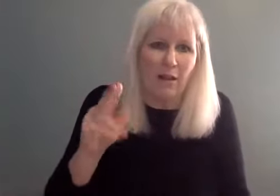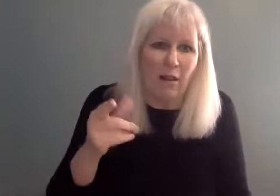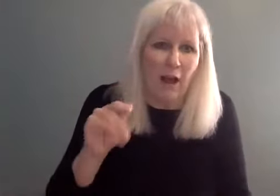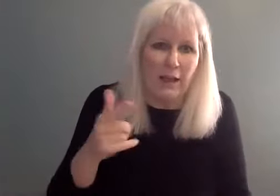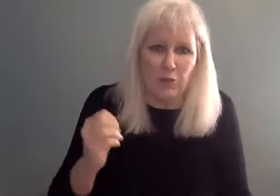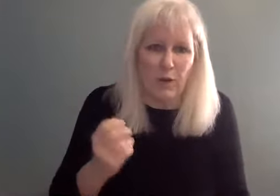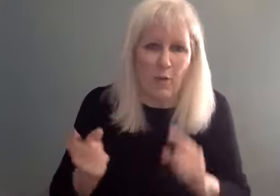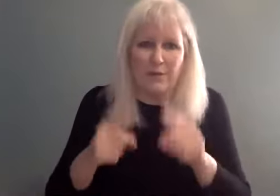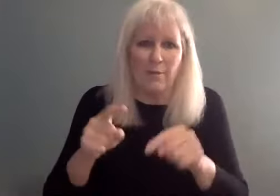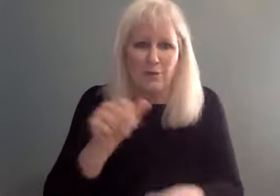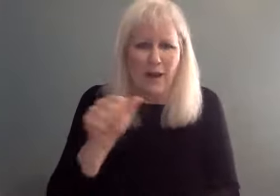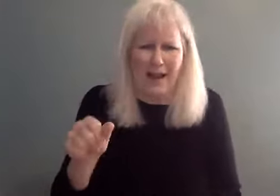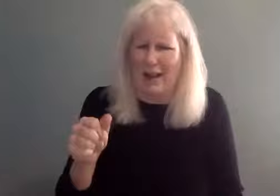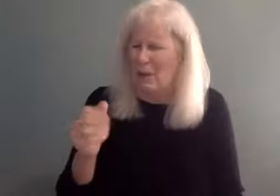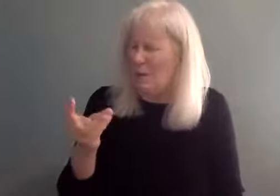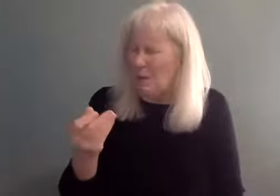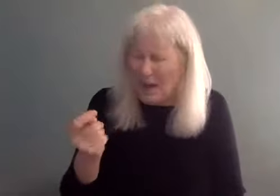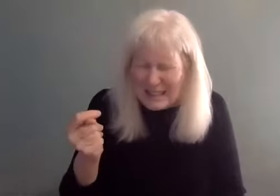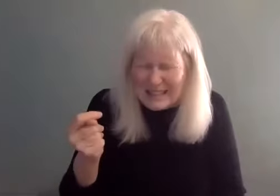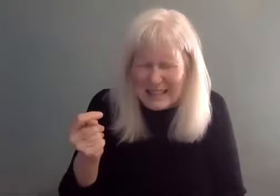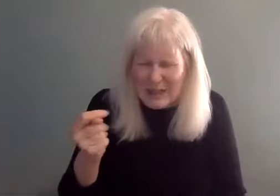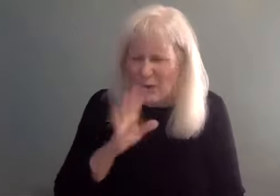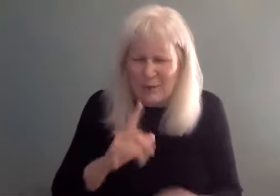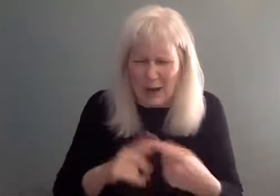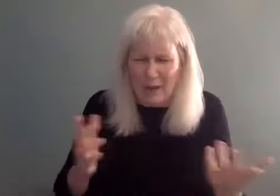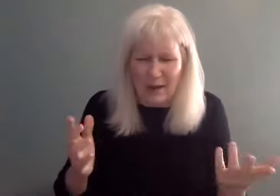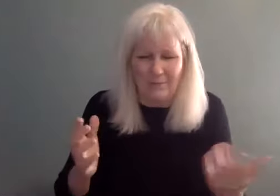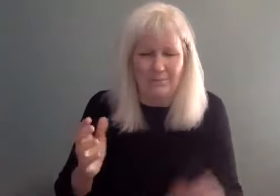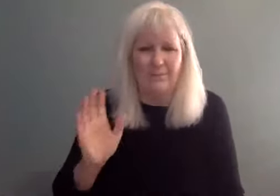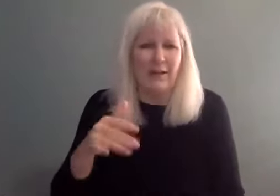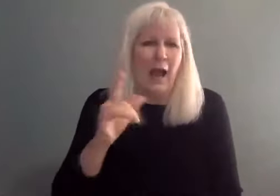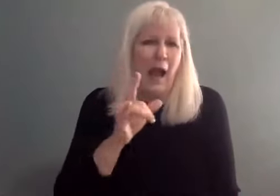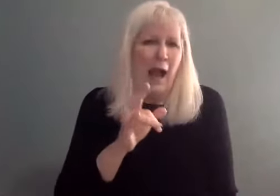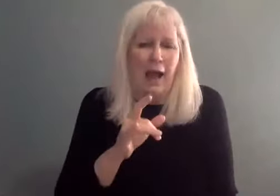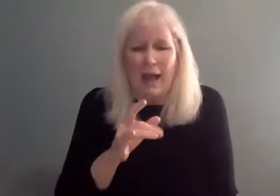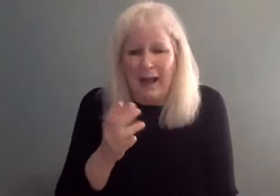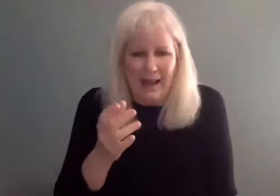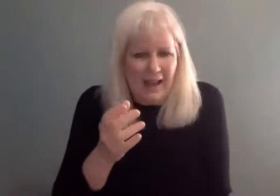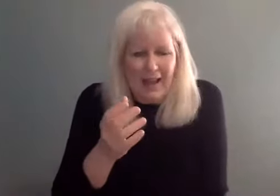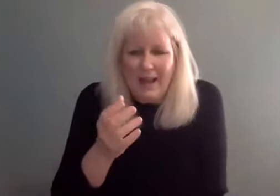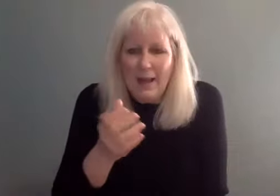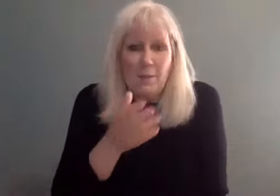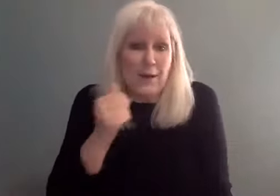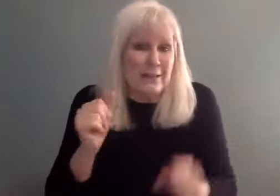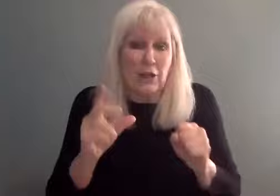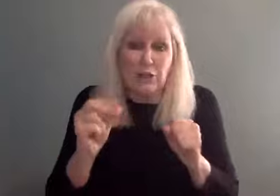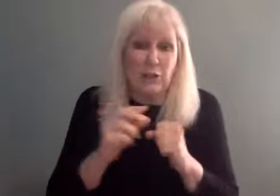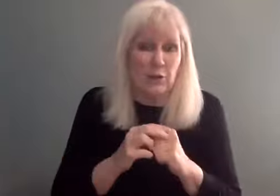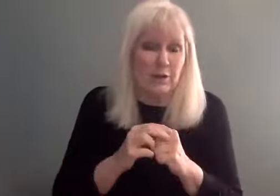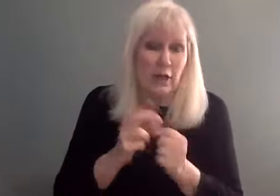What? Where did that come from? That was the best I could do in my first couple of weeks with this rattled brain